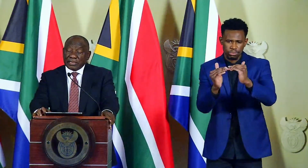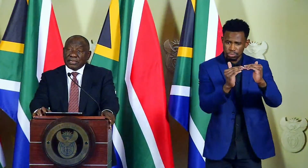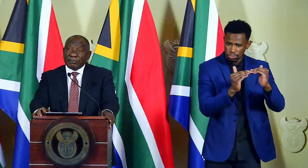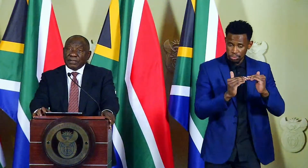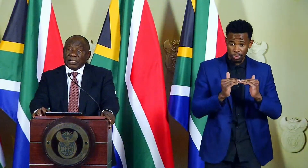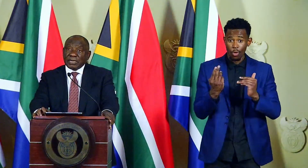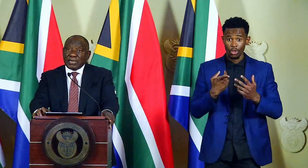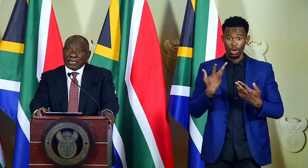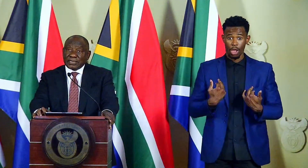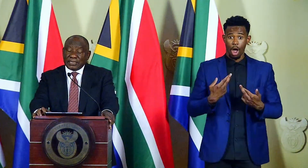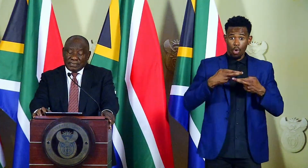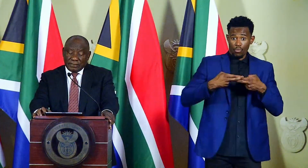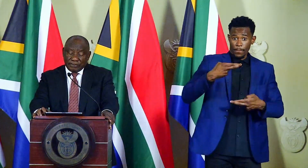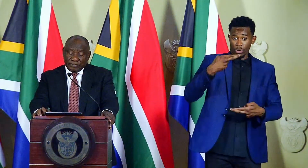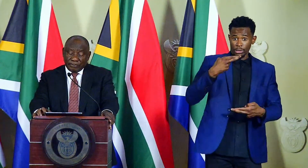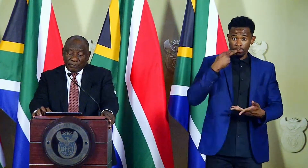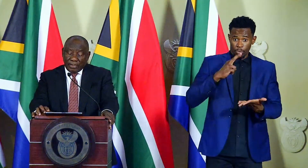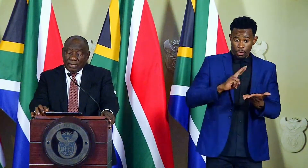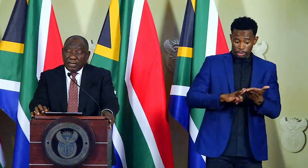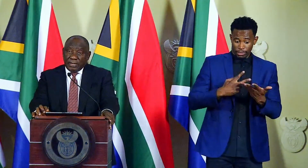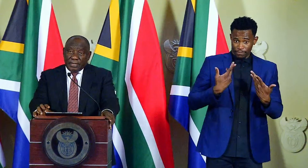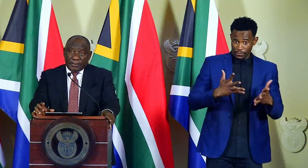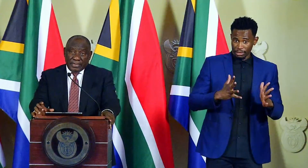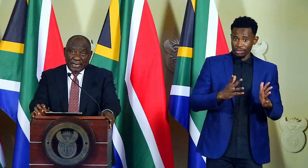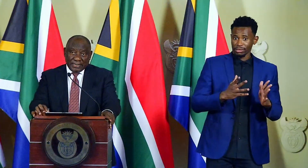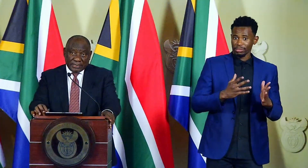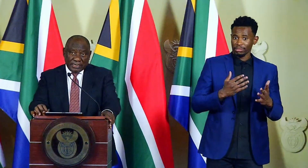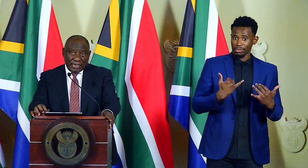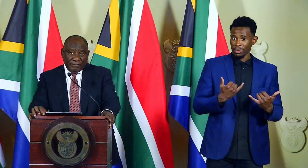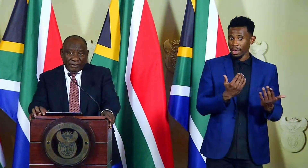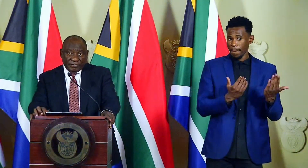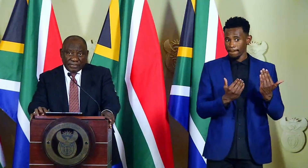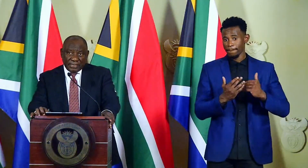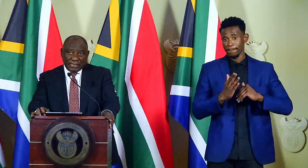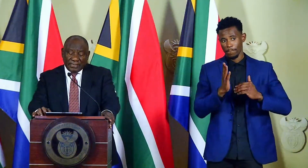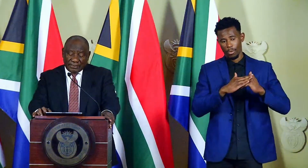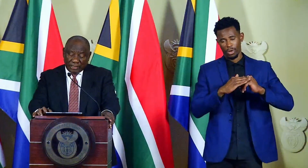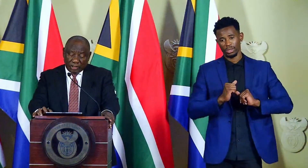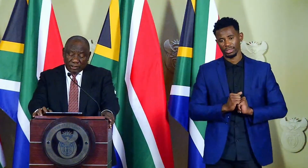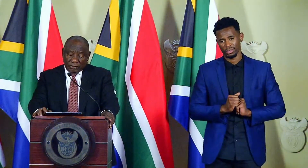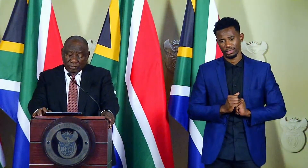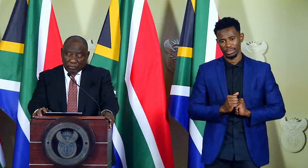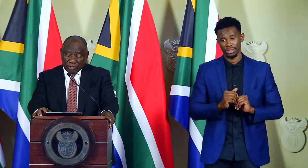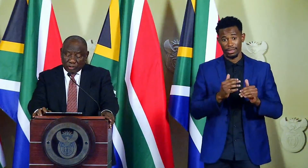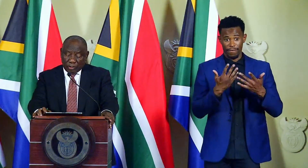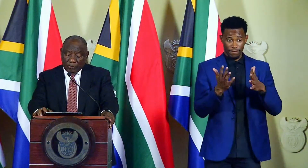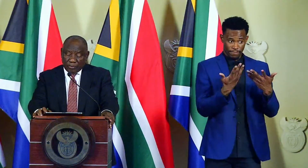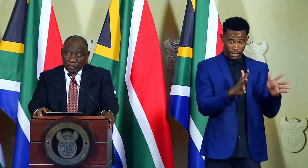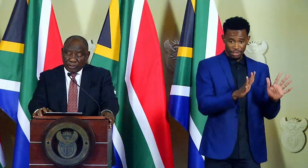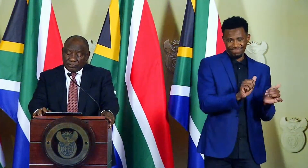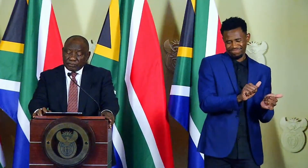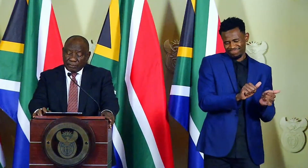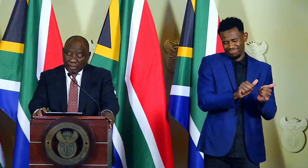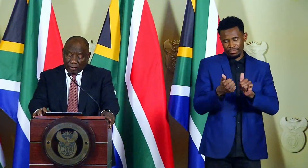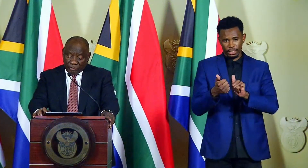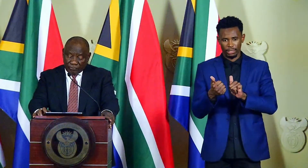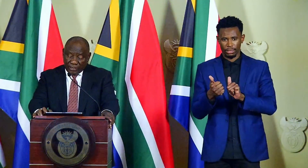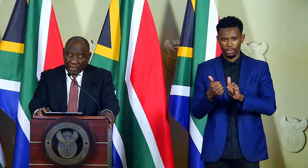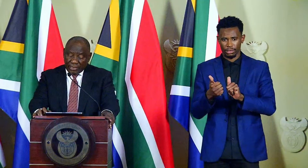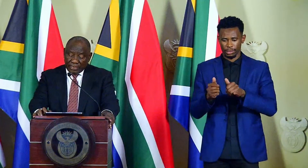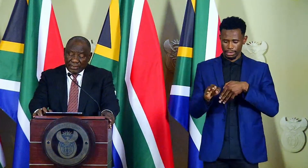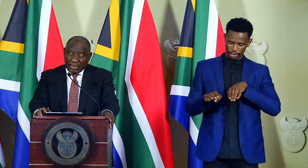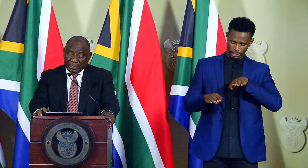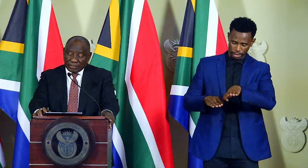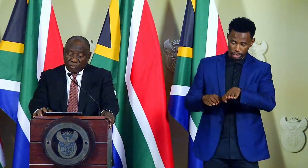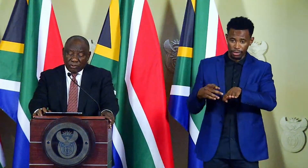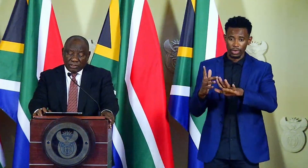are currently being enacted. The next level of standardization workshop will